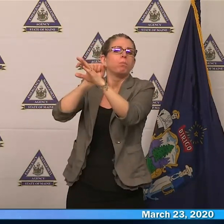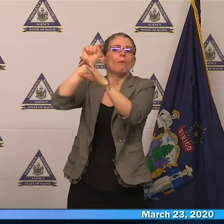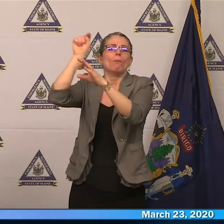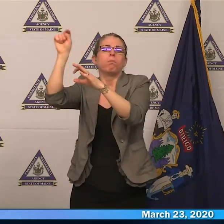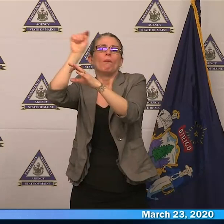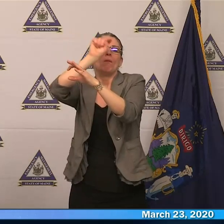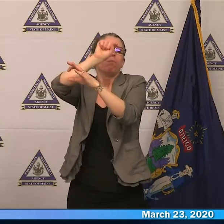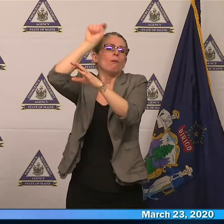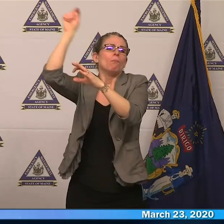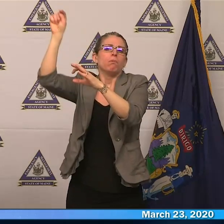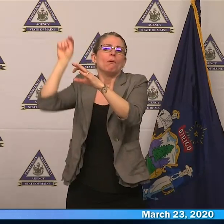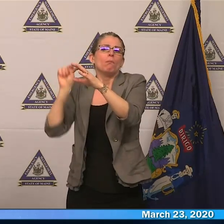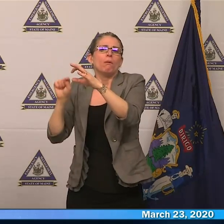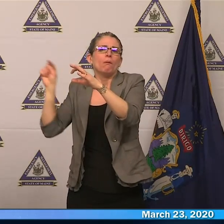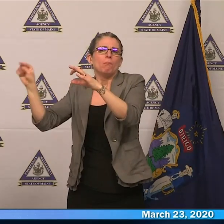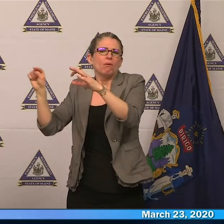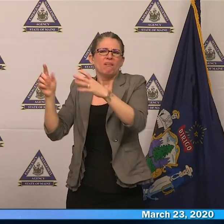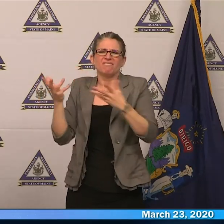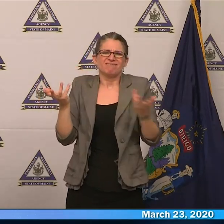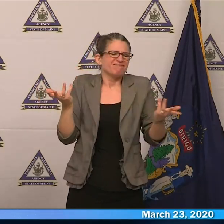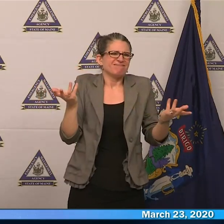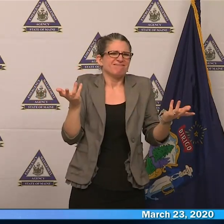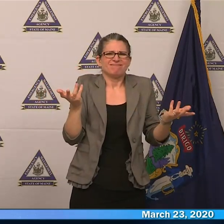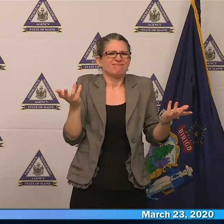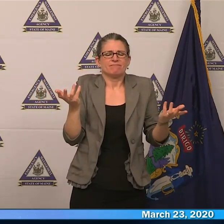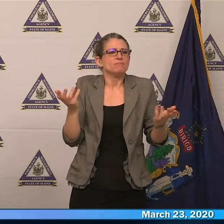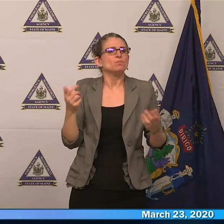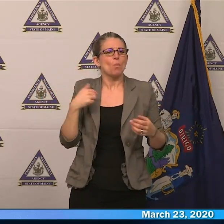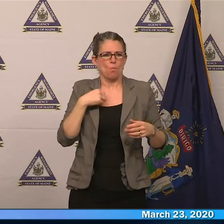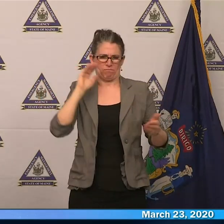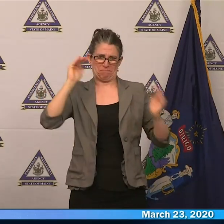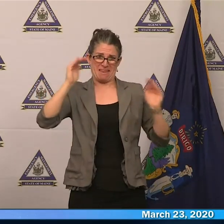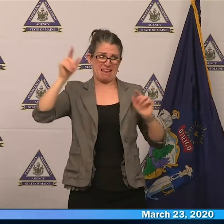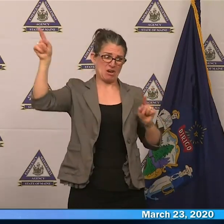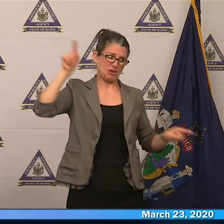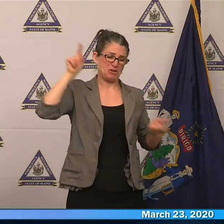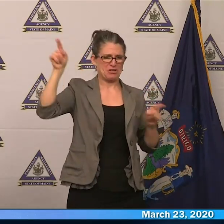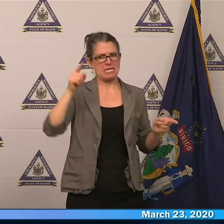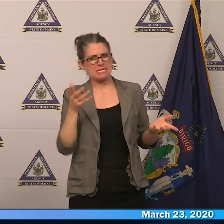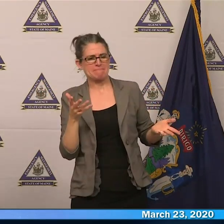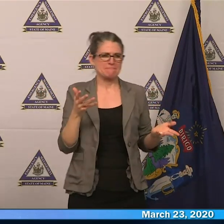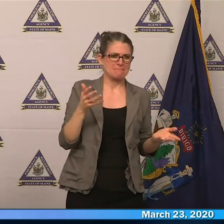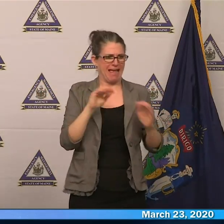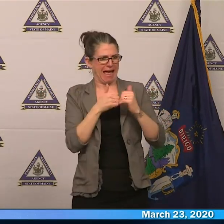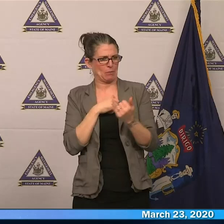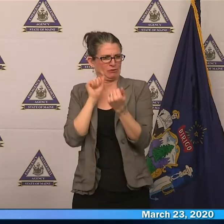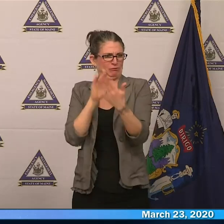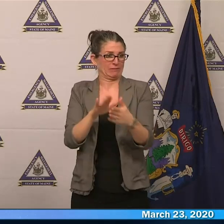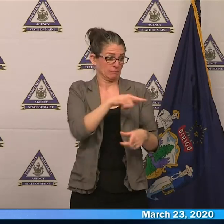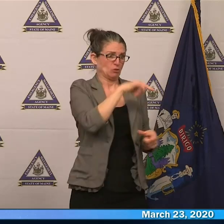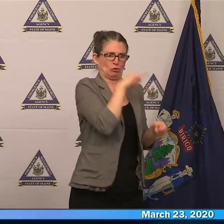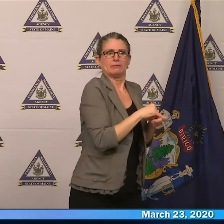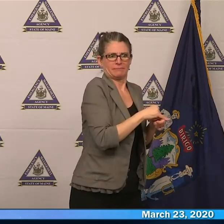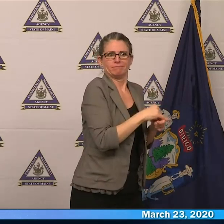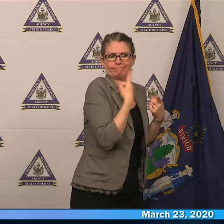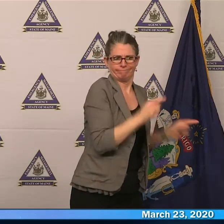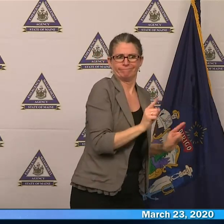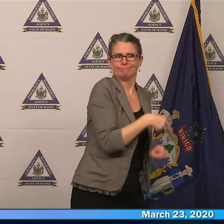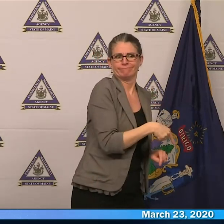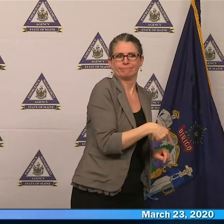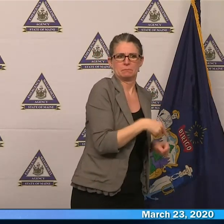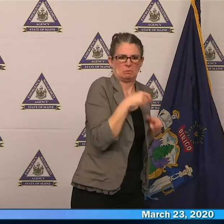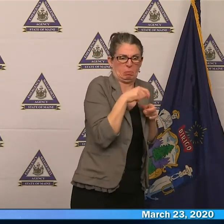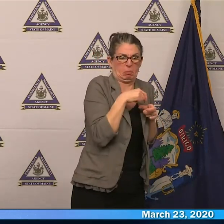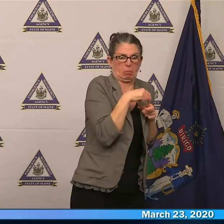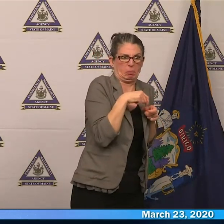this. The other question that my team and I, our team, are thinking about are other factors.